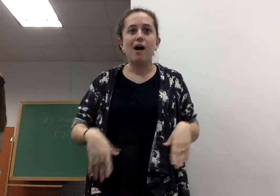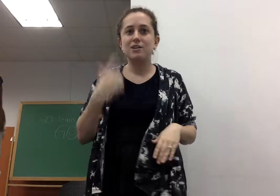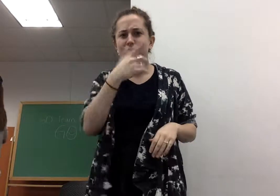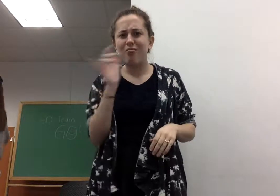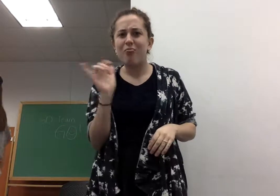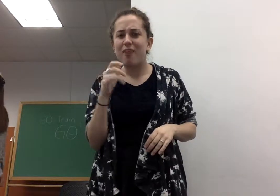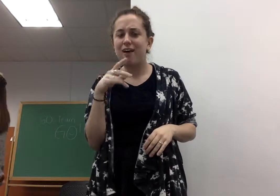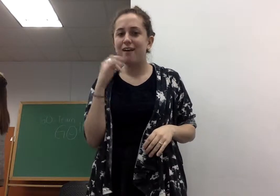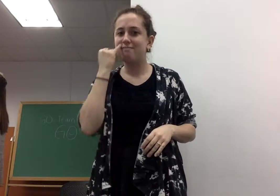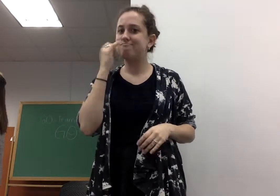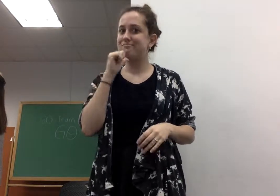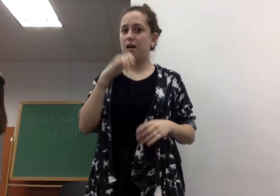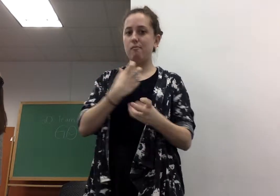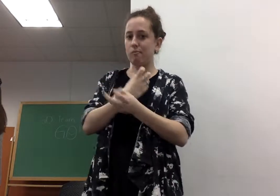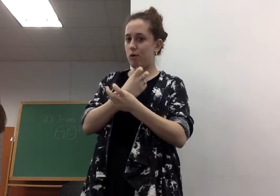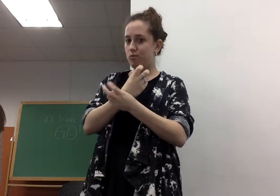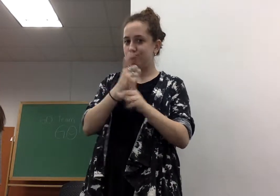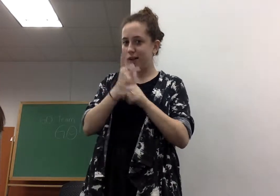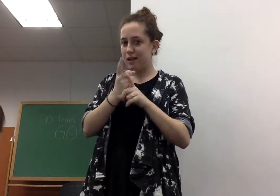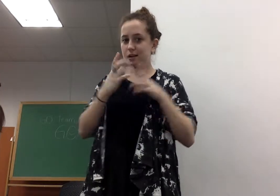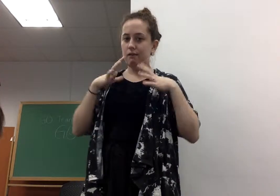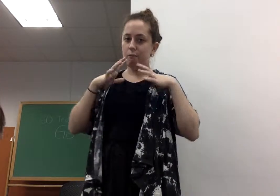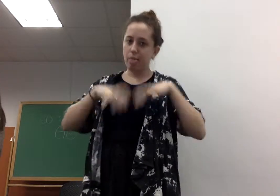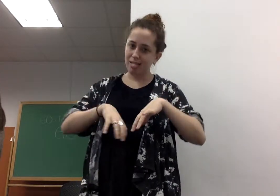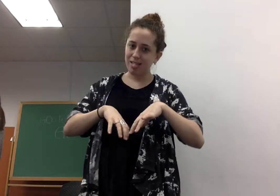Tiffany? Makes blood cells. Wonderful answer.